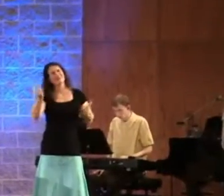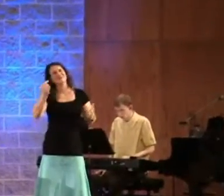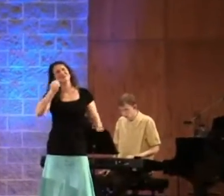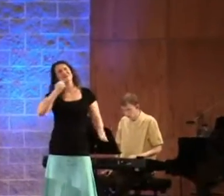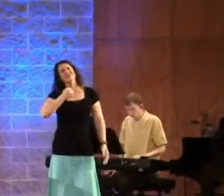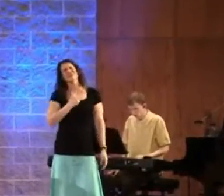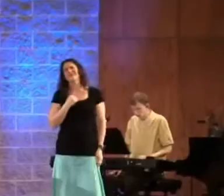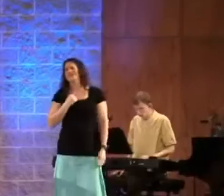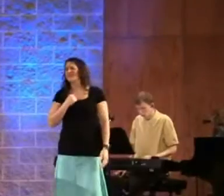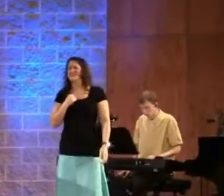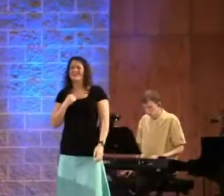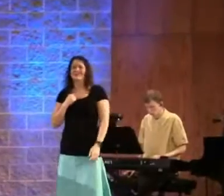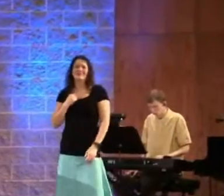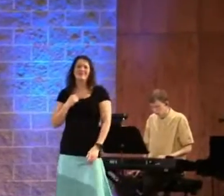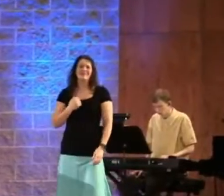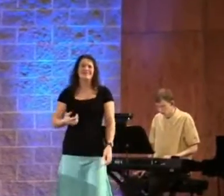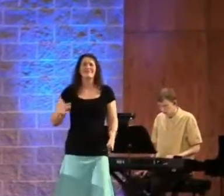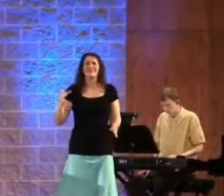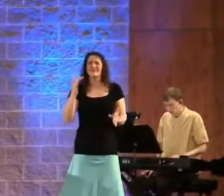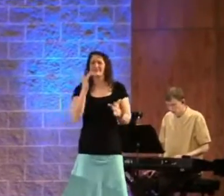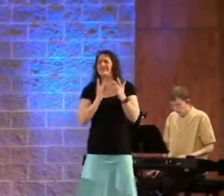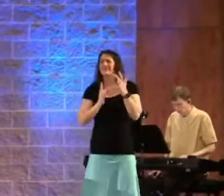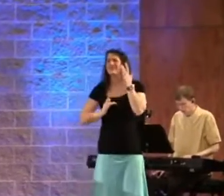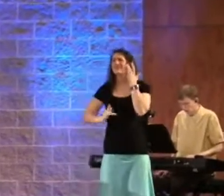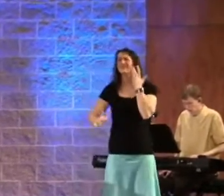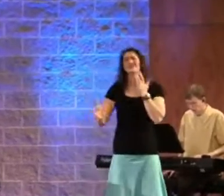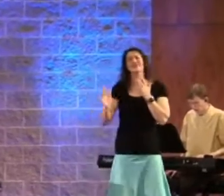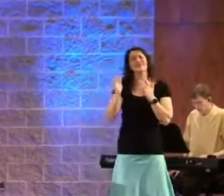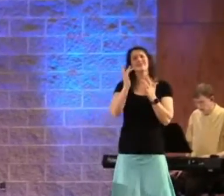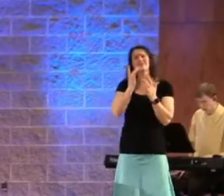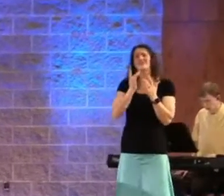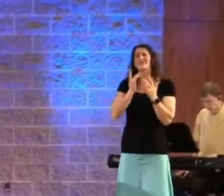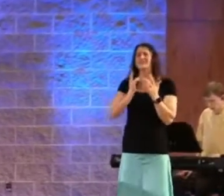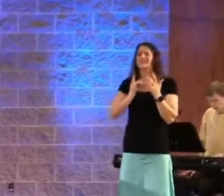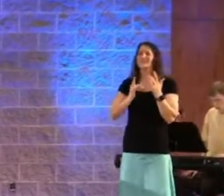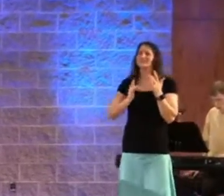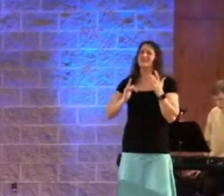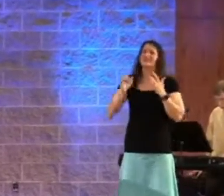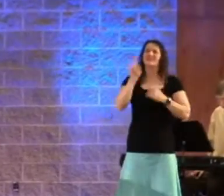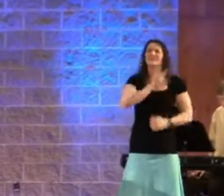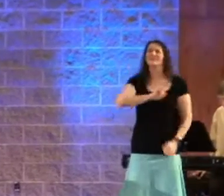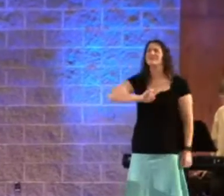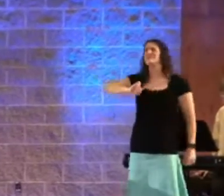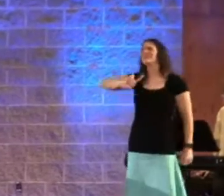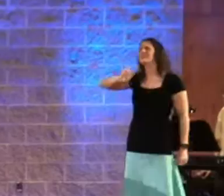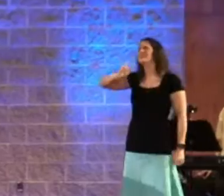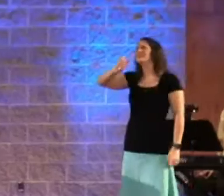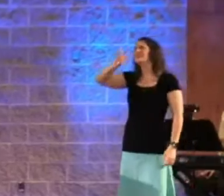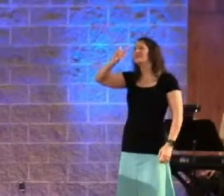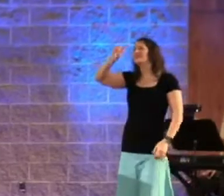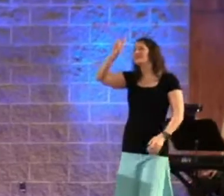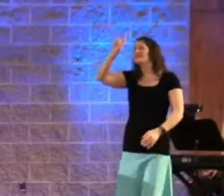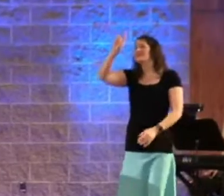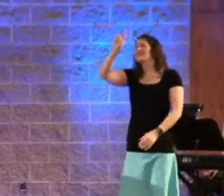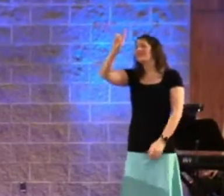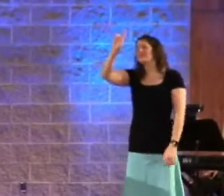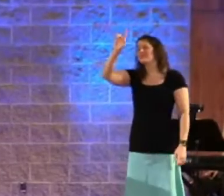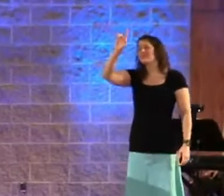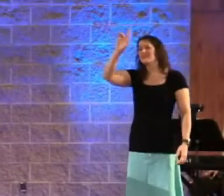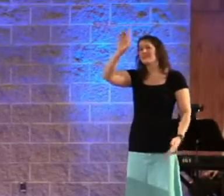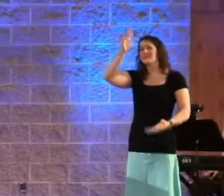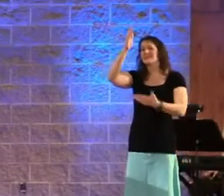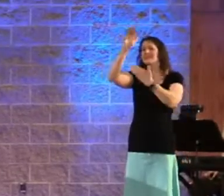climb. In desperation, I turned to